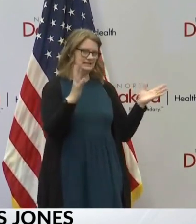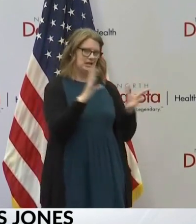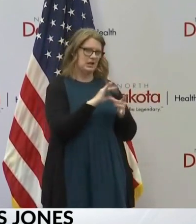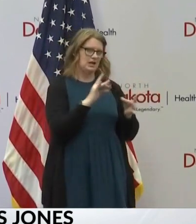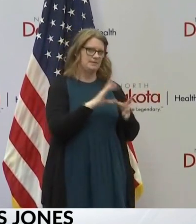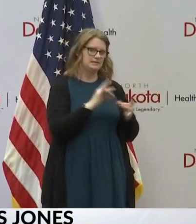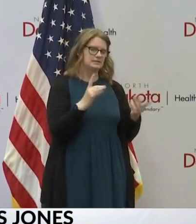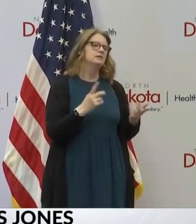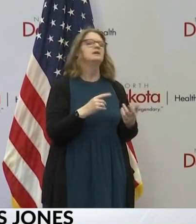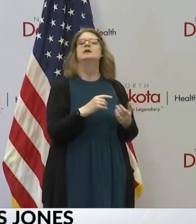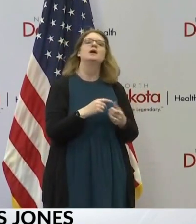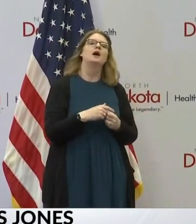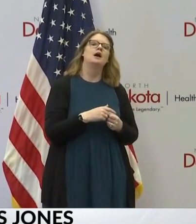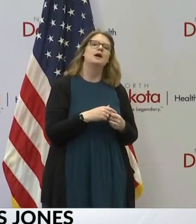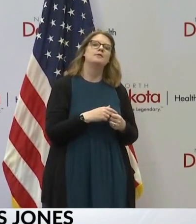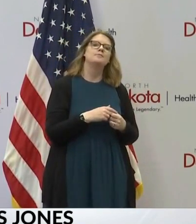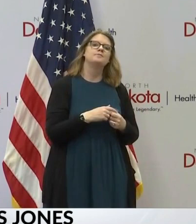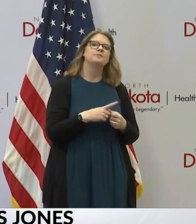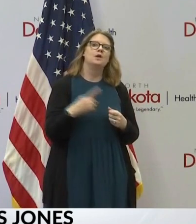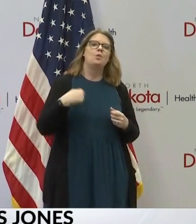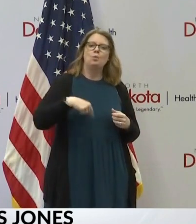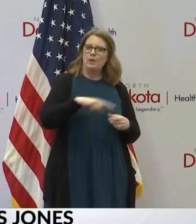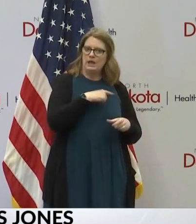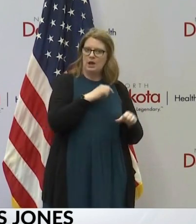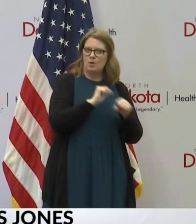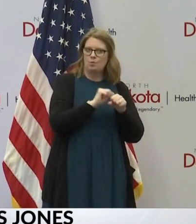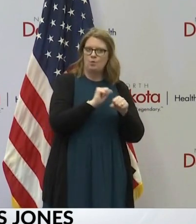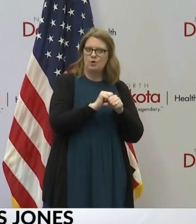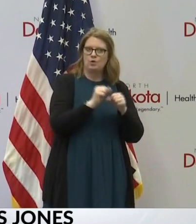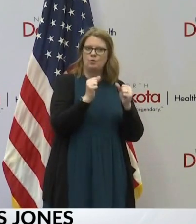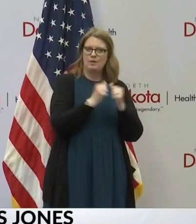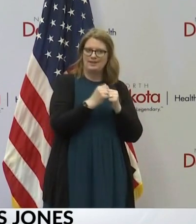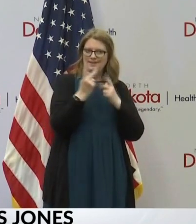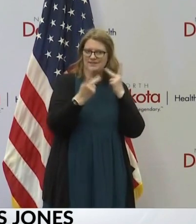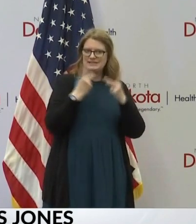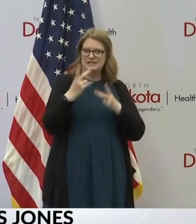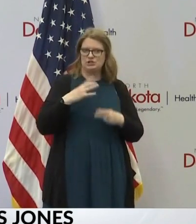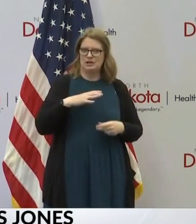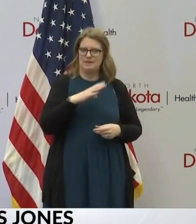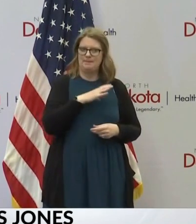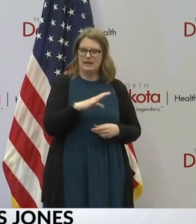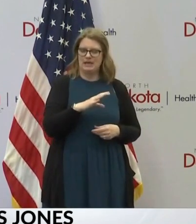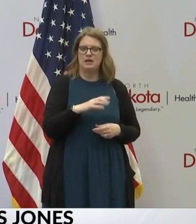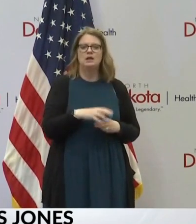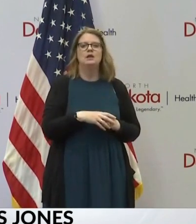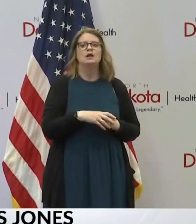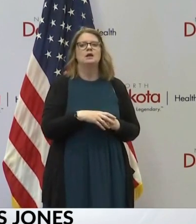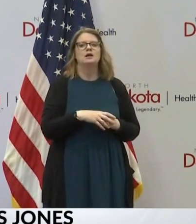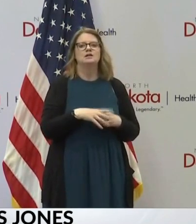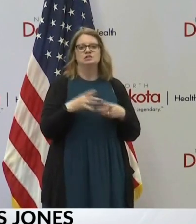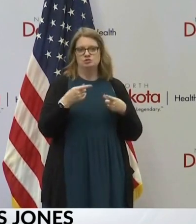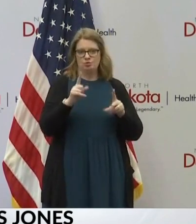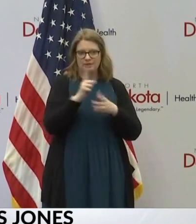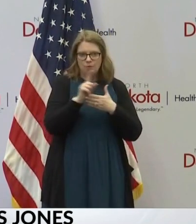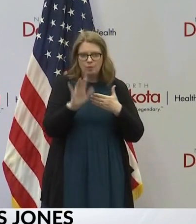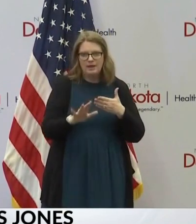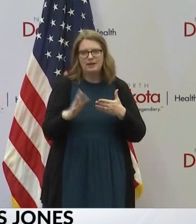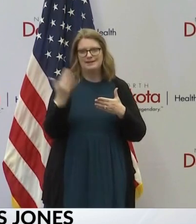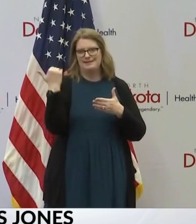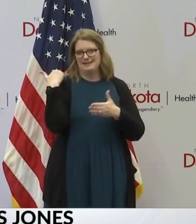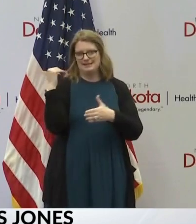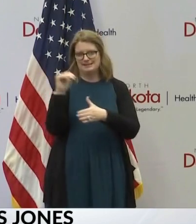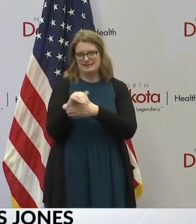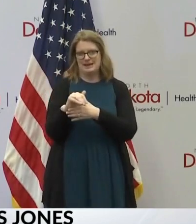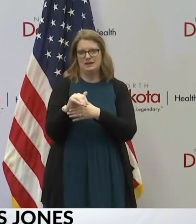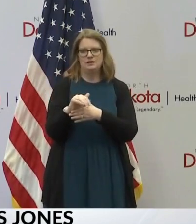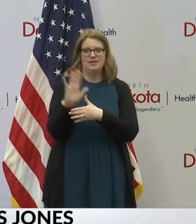this is what I would add on to is we are working with the Visitation Committee. I did speak over the weekend as well as last night